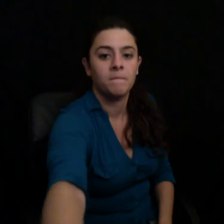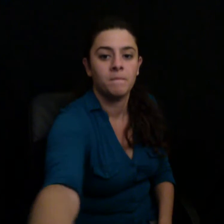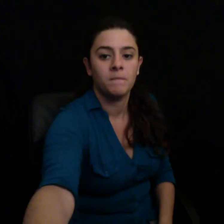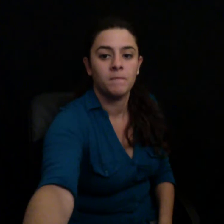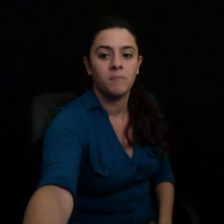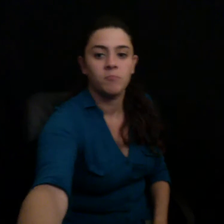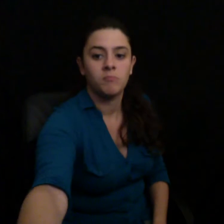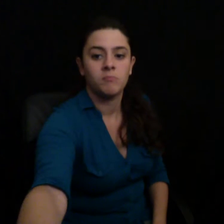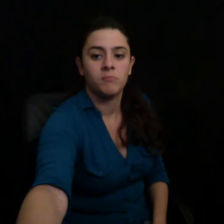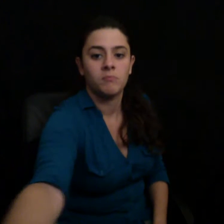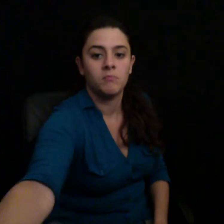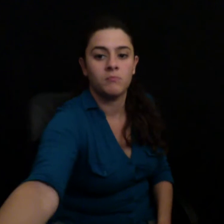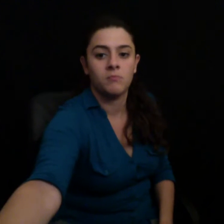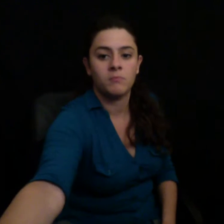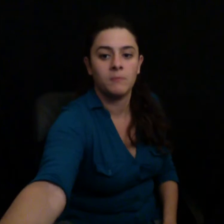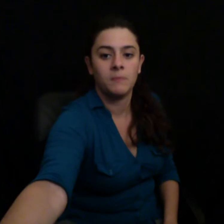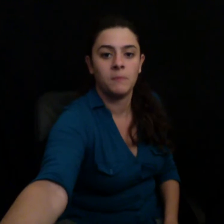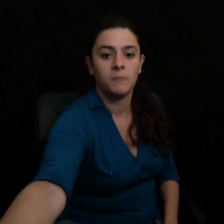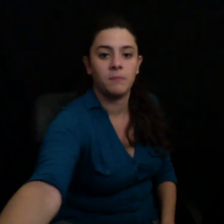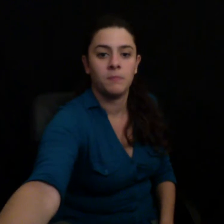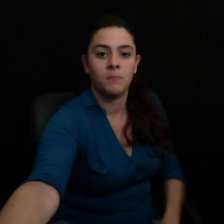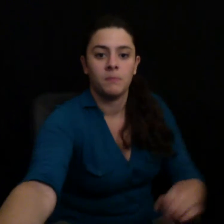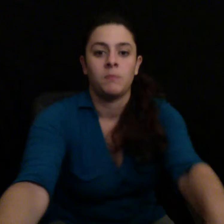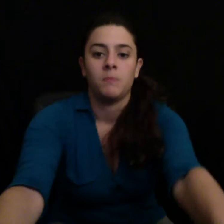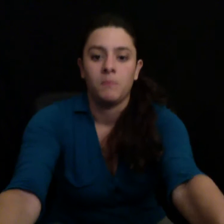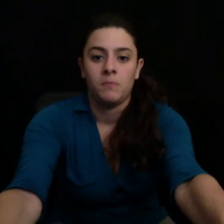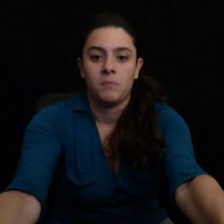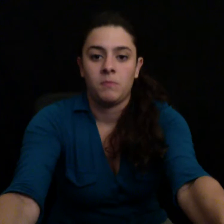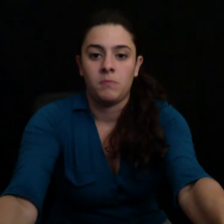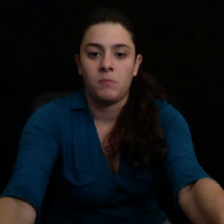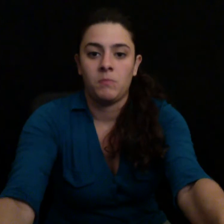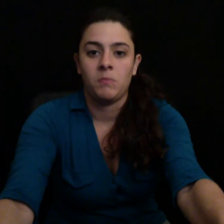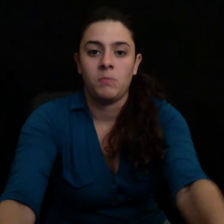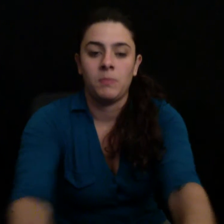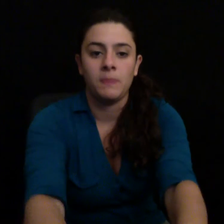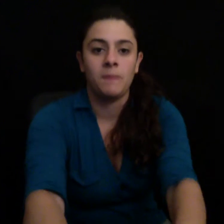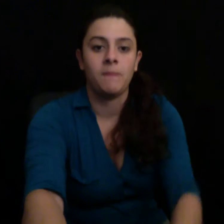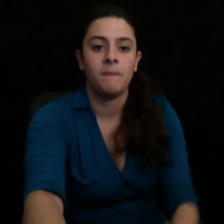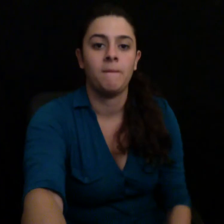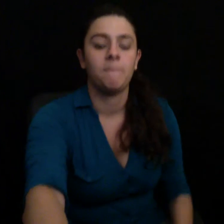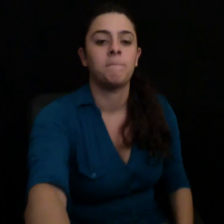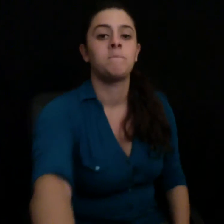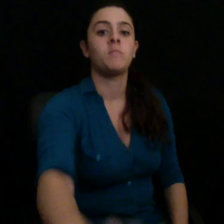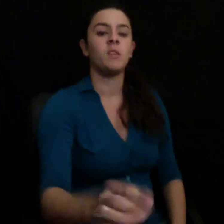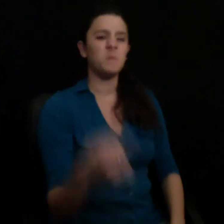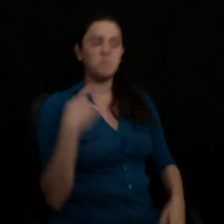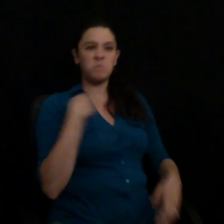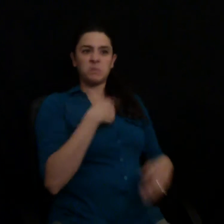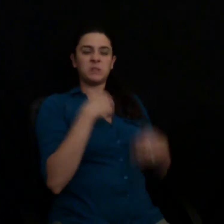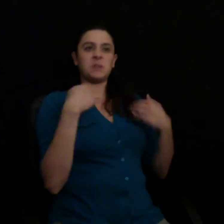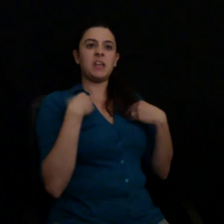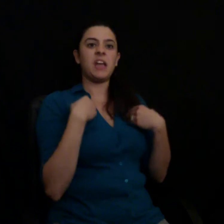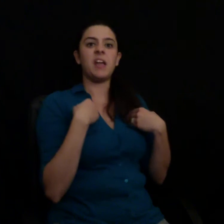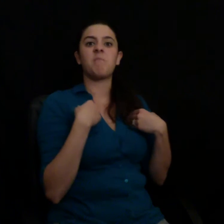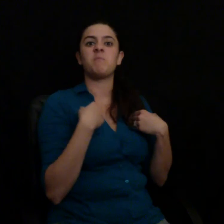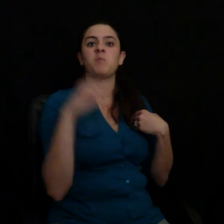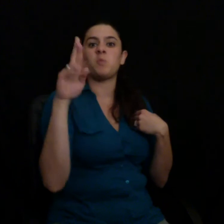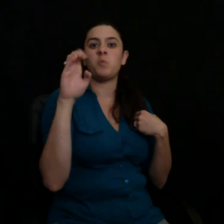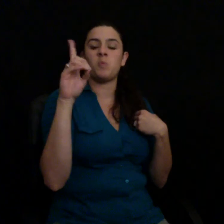our Vagabond or Squat the Planet to go to find this. We had to do this on the road. So you're talking about 150 years worth